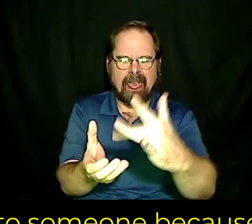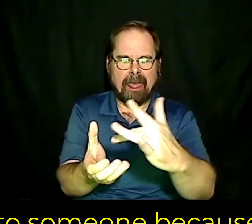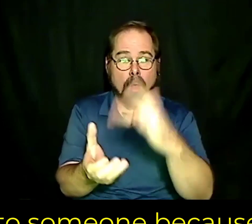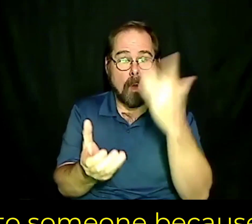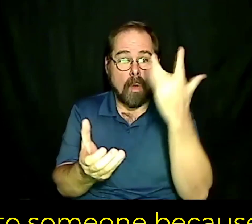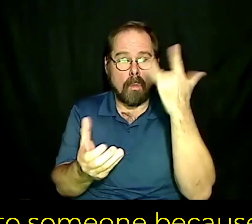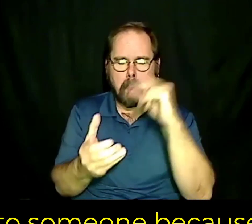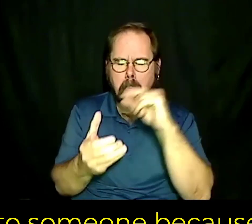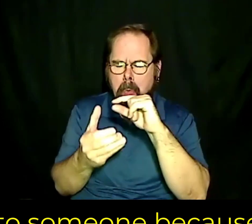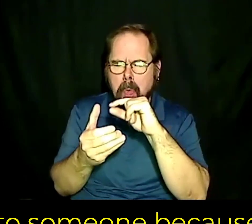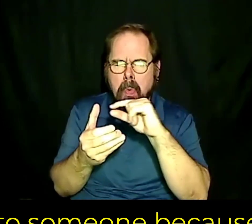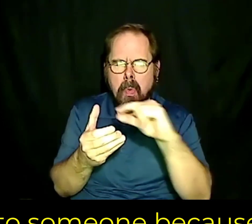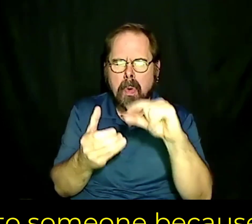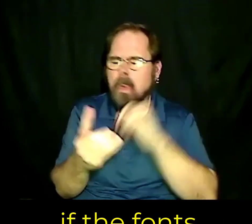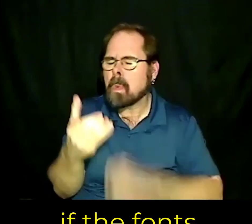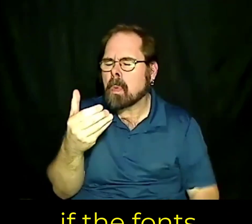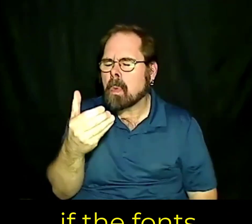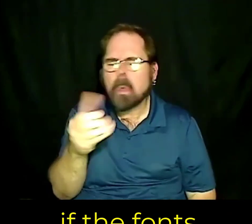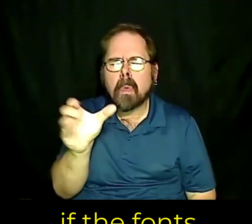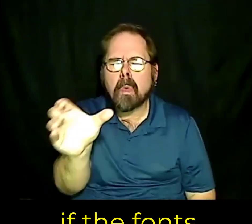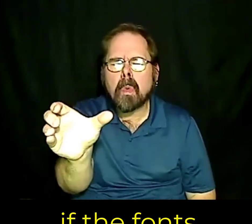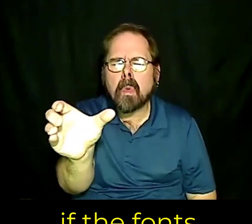You also don't need anyone else to handle your phone.